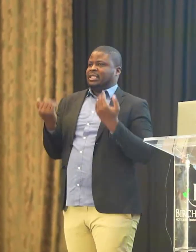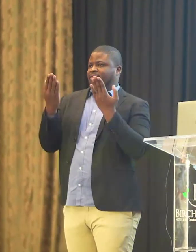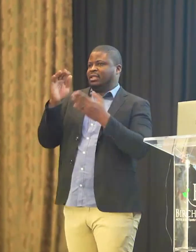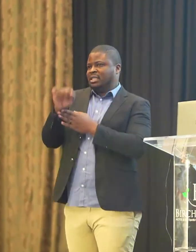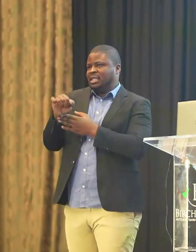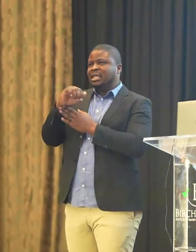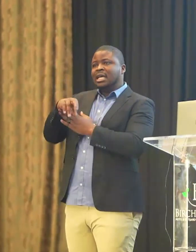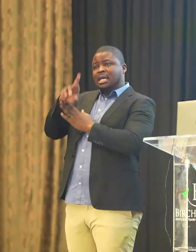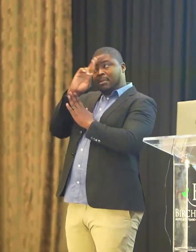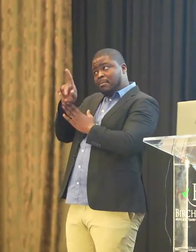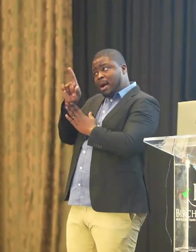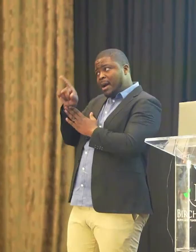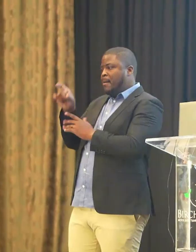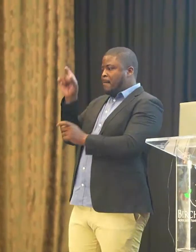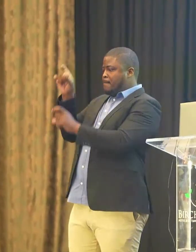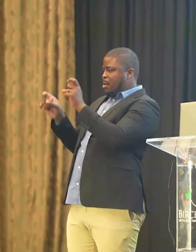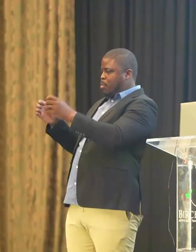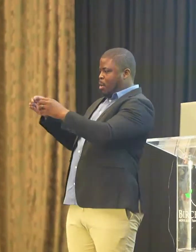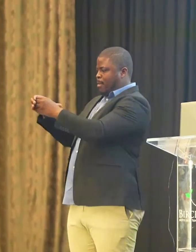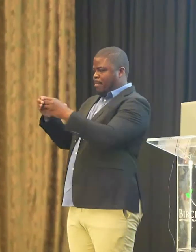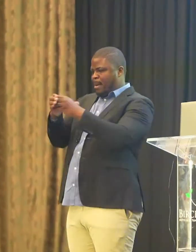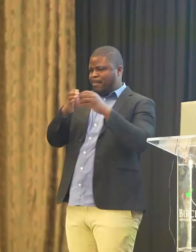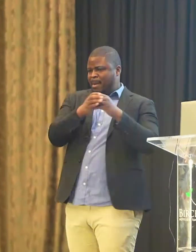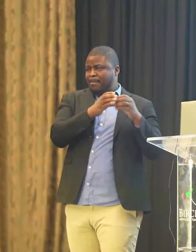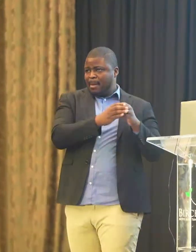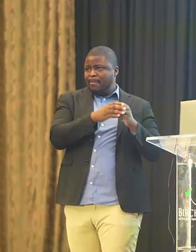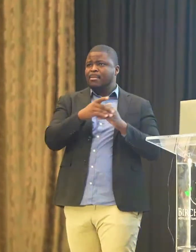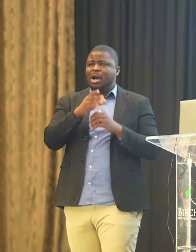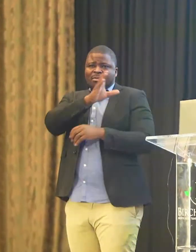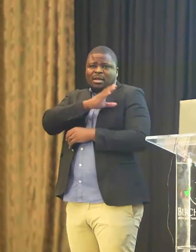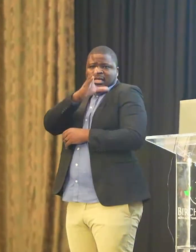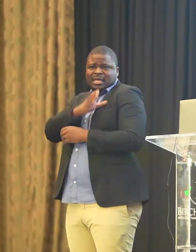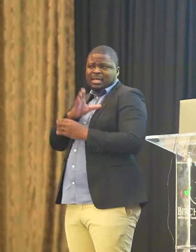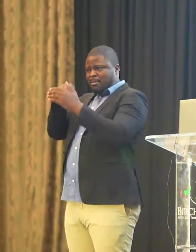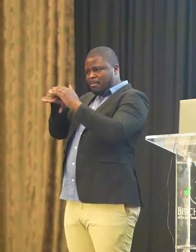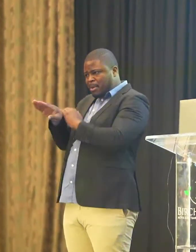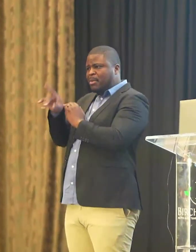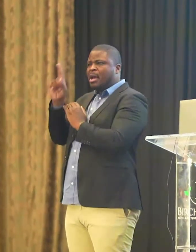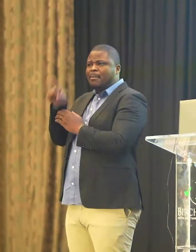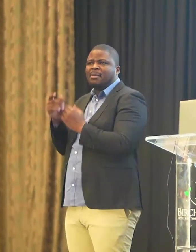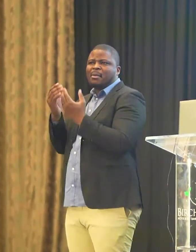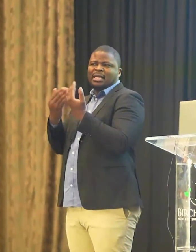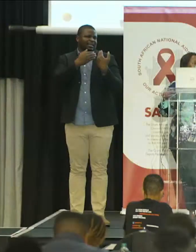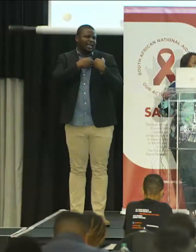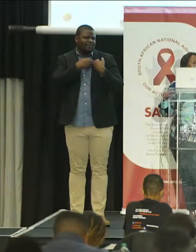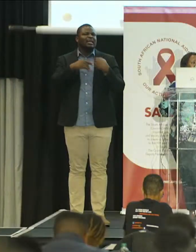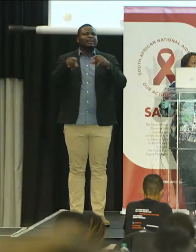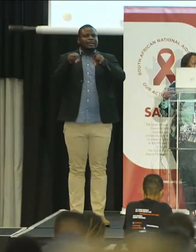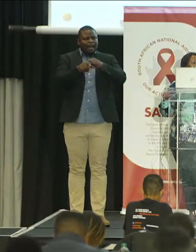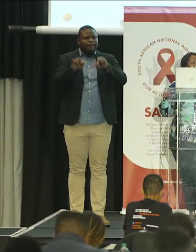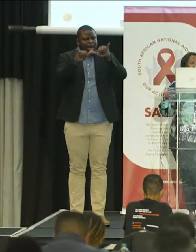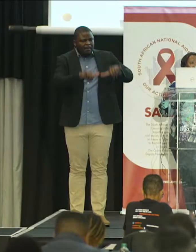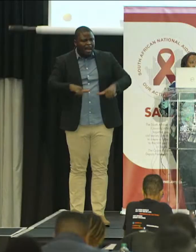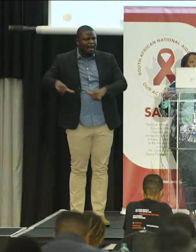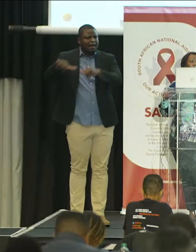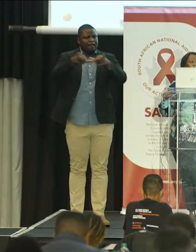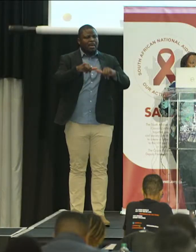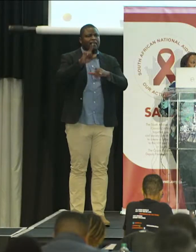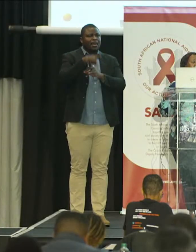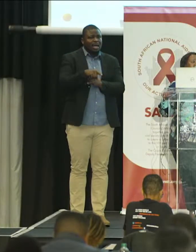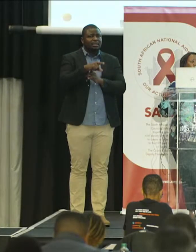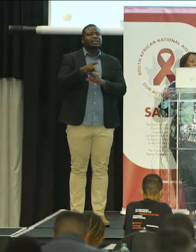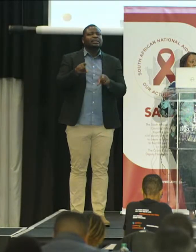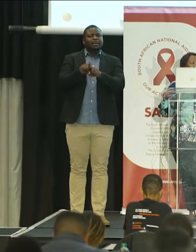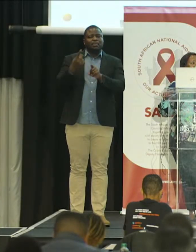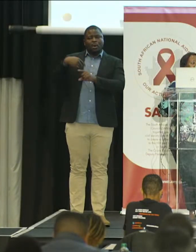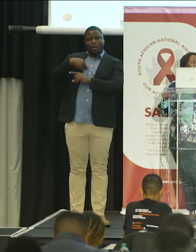the same in all our public health facilities. That is why we are having the centers of service excellence, to make sure